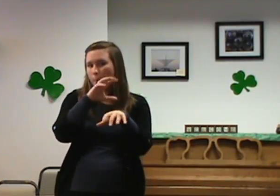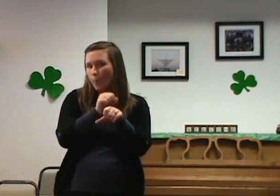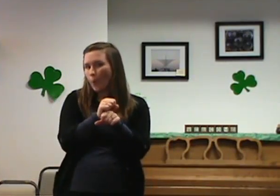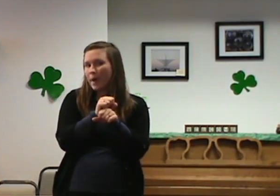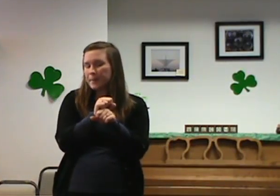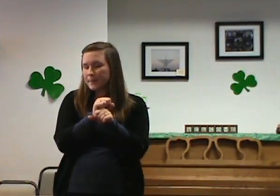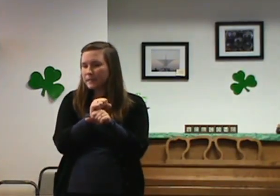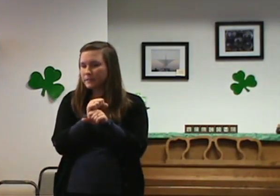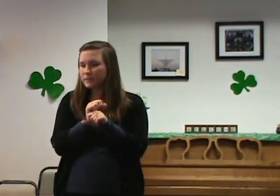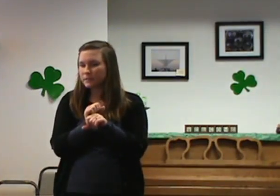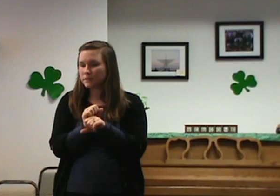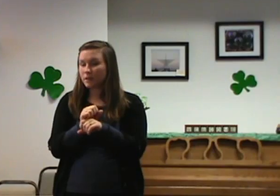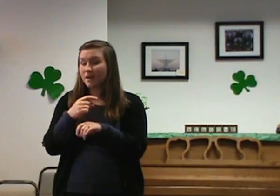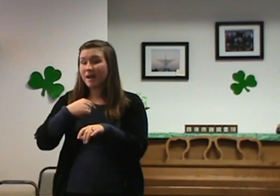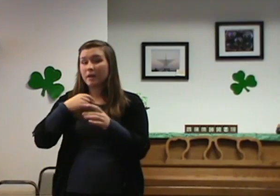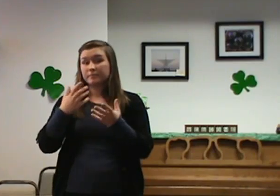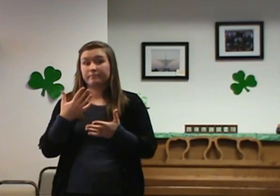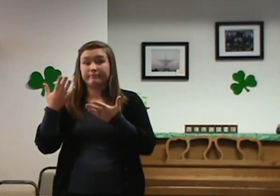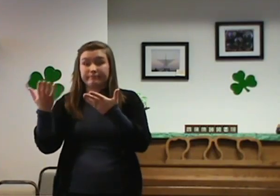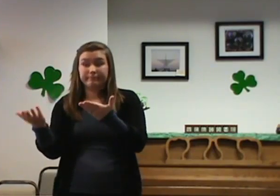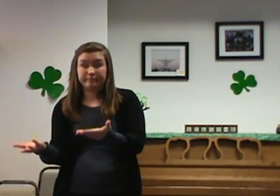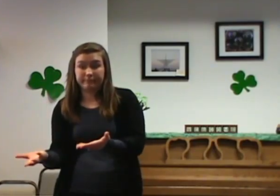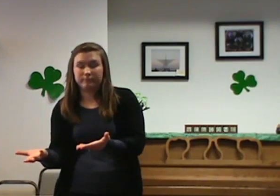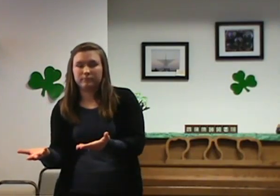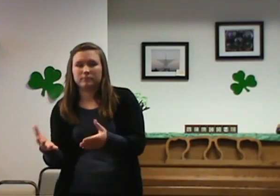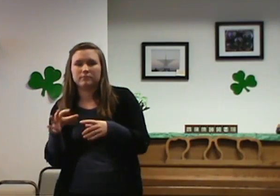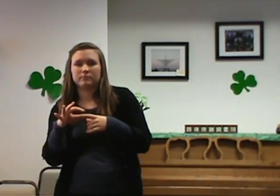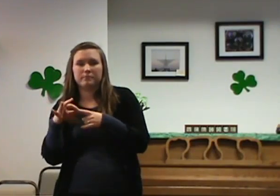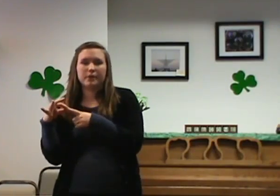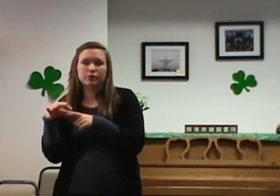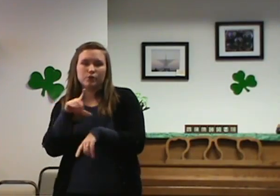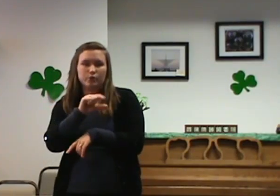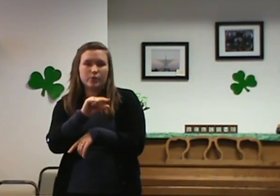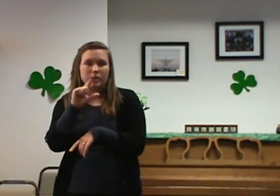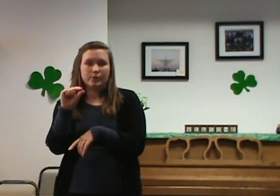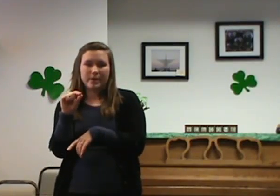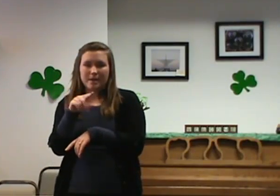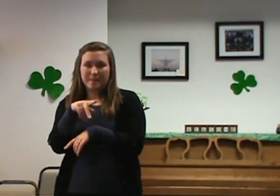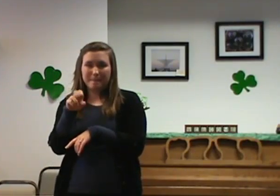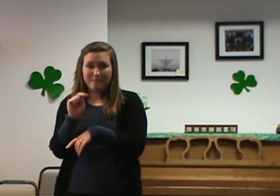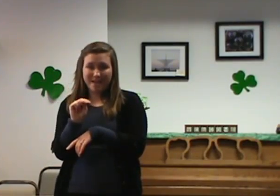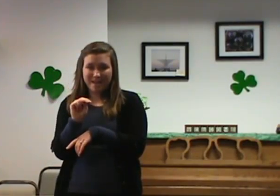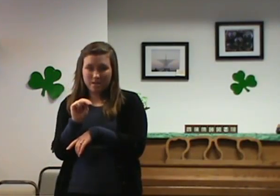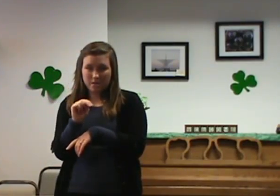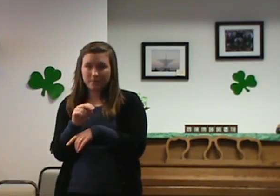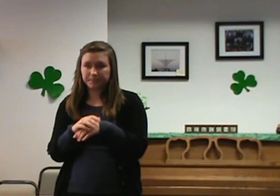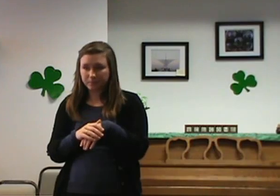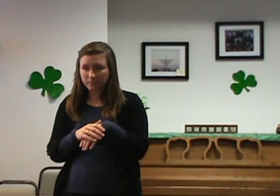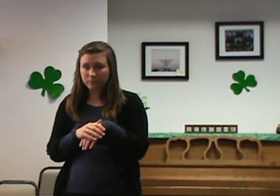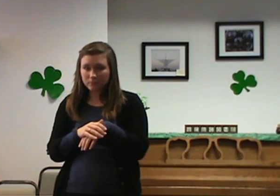that 2020 pen for them because it won't bleed through to the rest of the calendar pages, and those are $9.95,